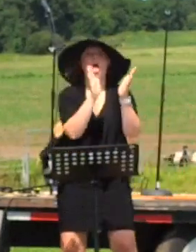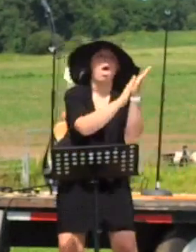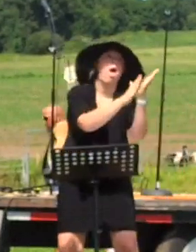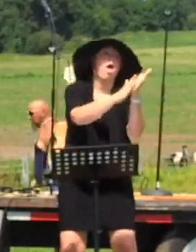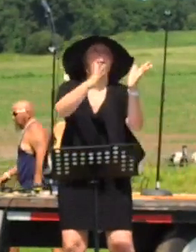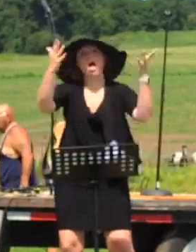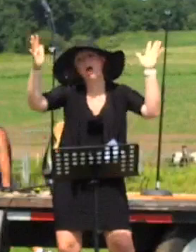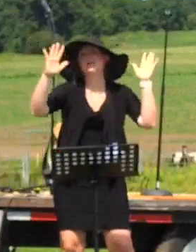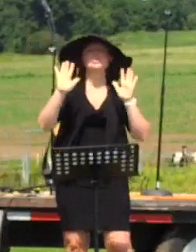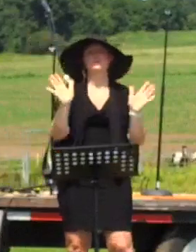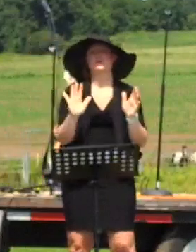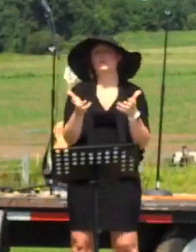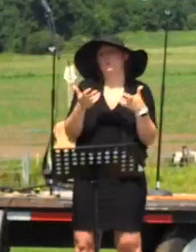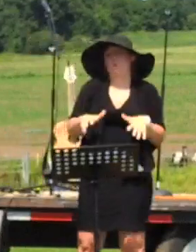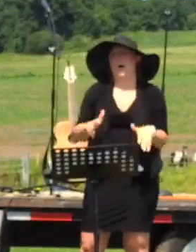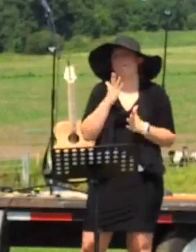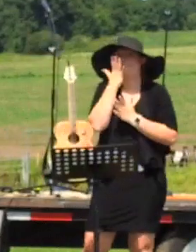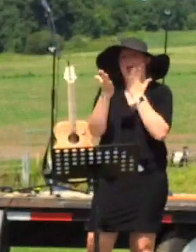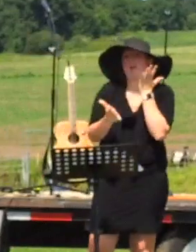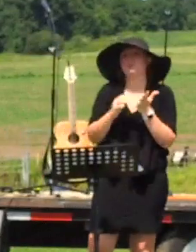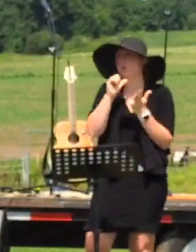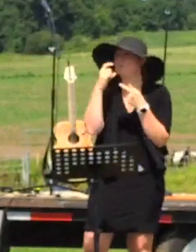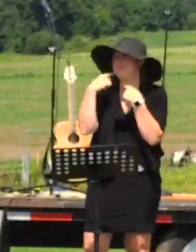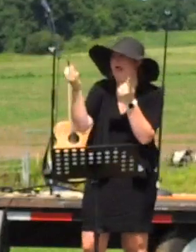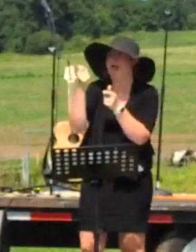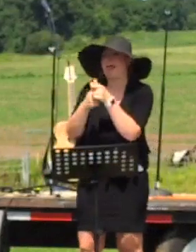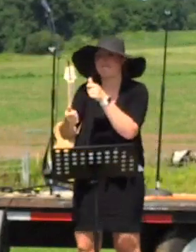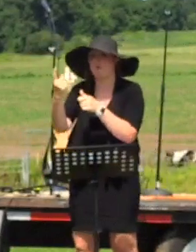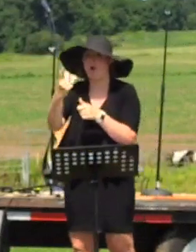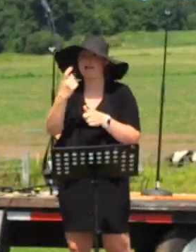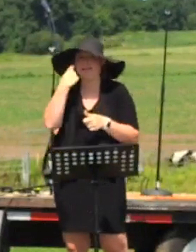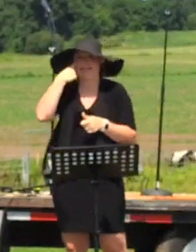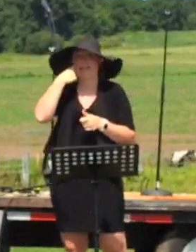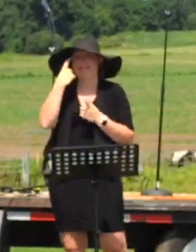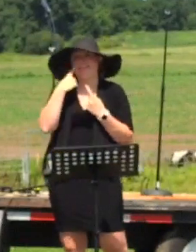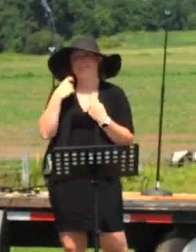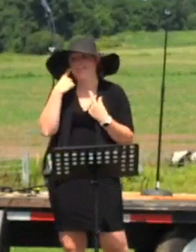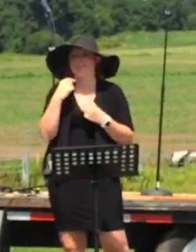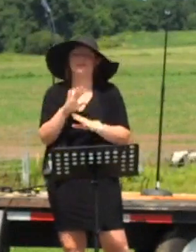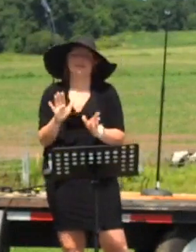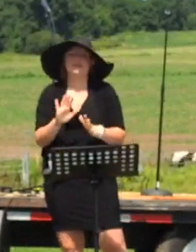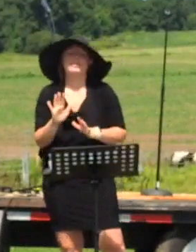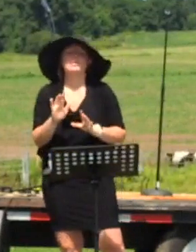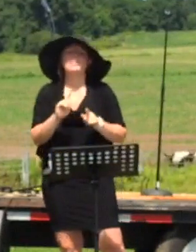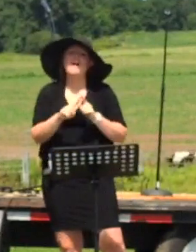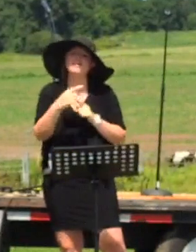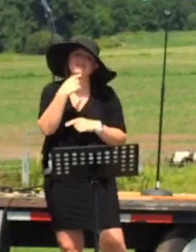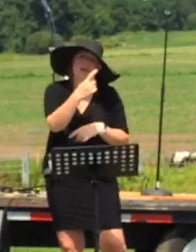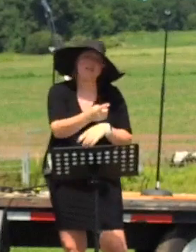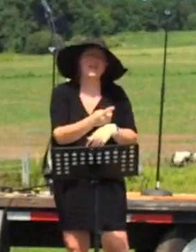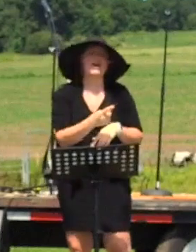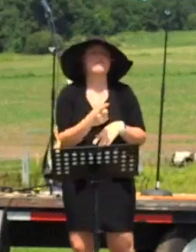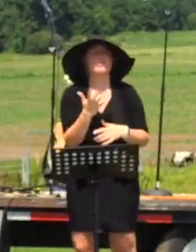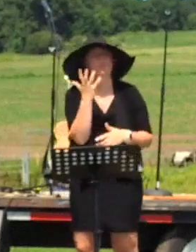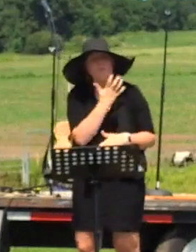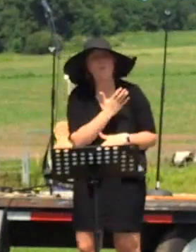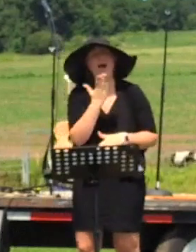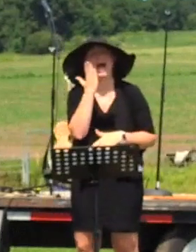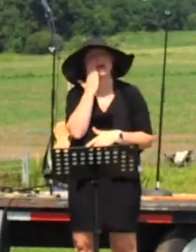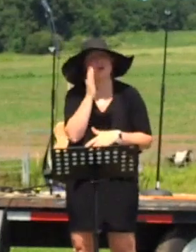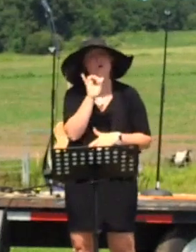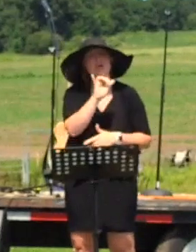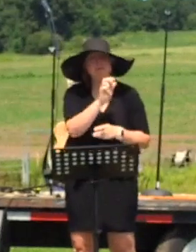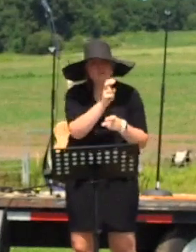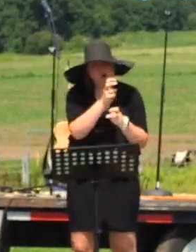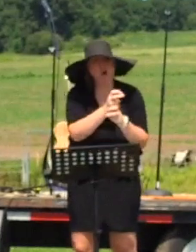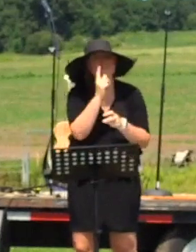like the fives in that sense. They don't want you to tell everybody that they were just vulnerable. But tell them that you realize that that took a lot